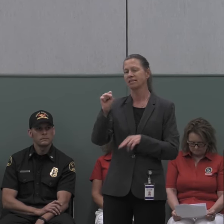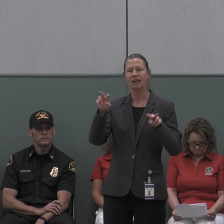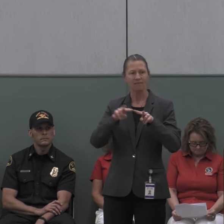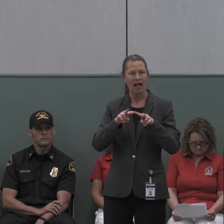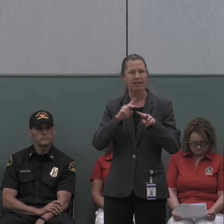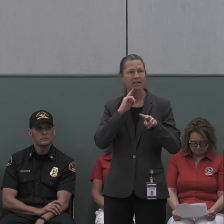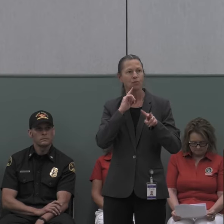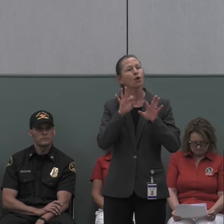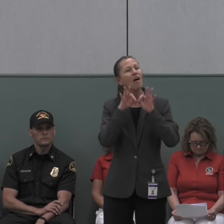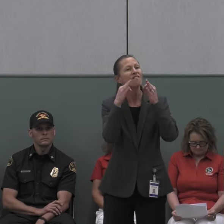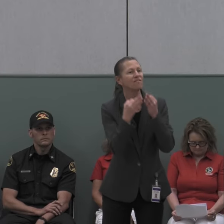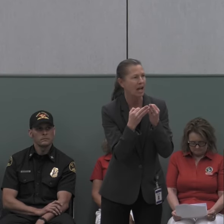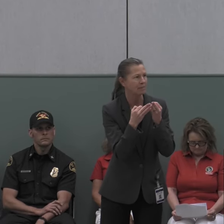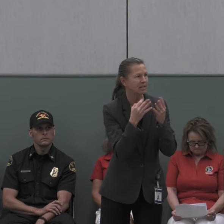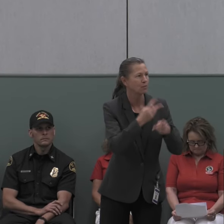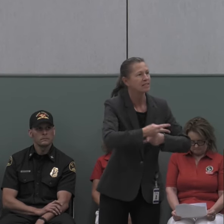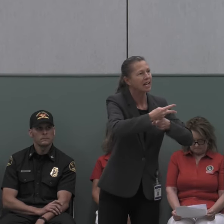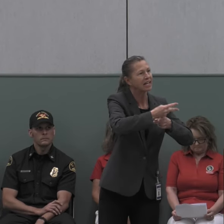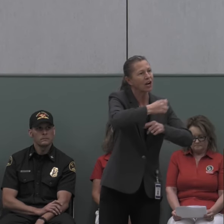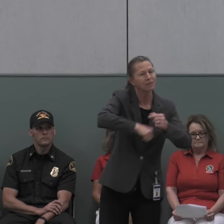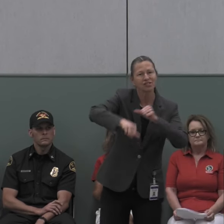other. And so